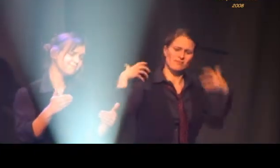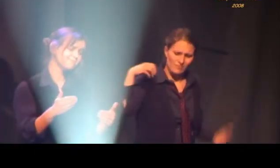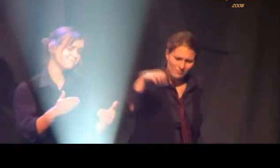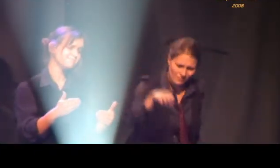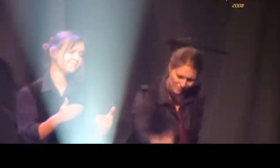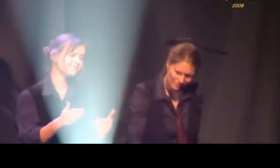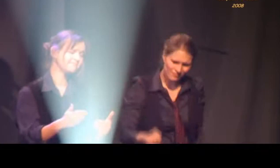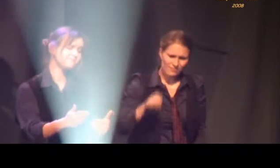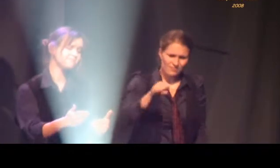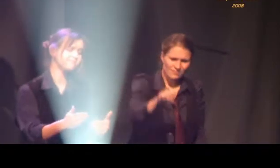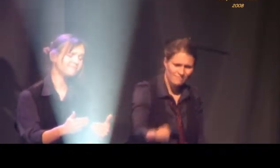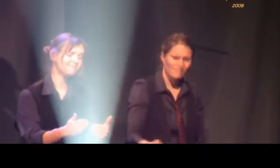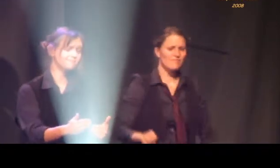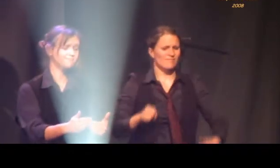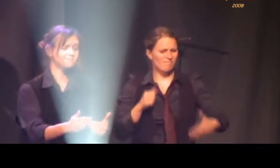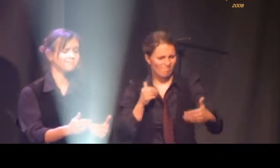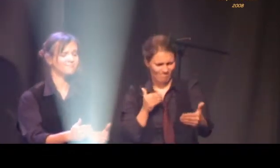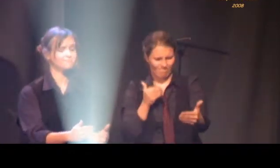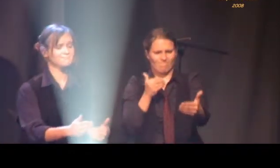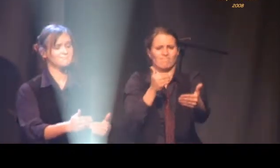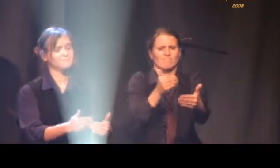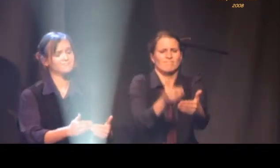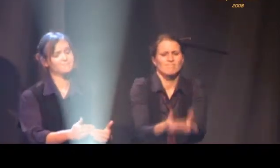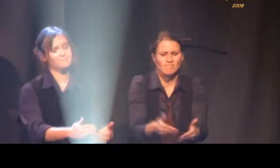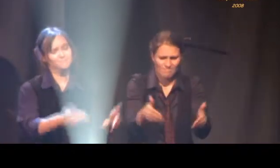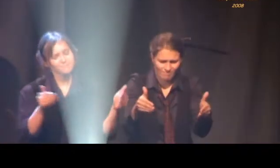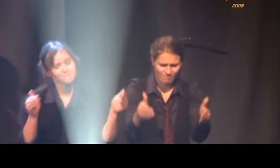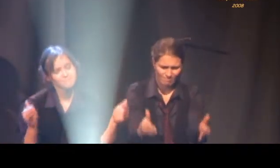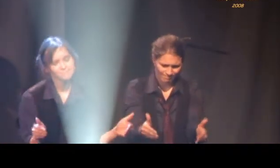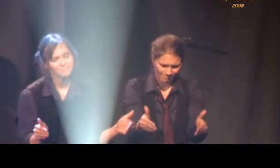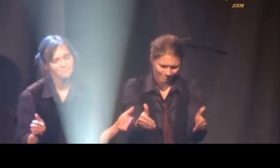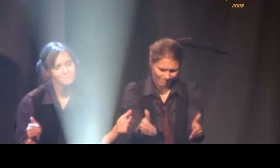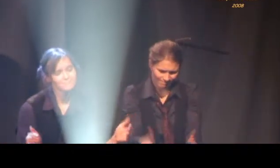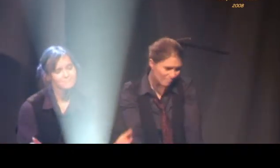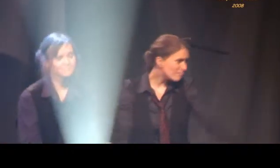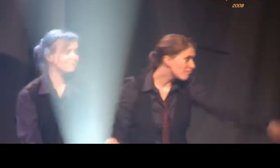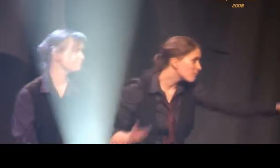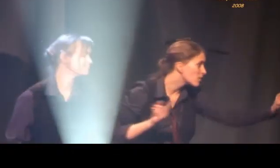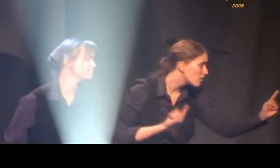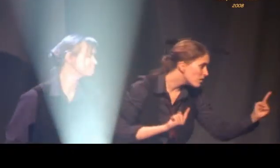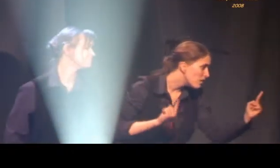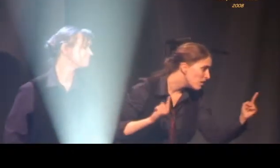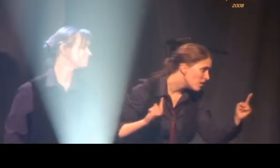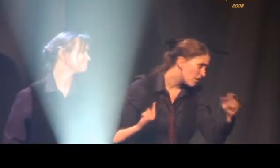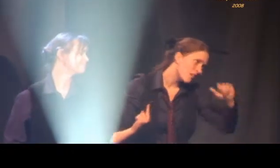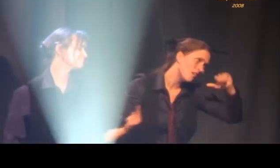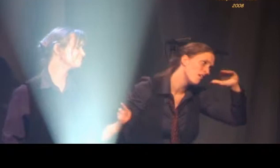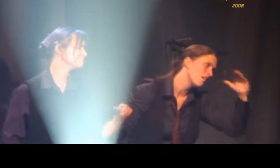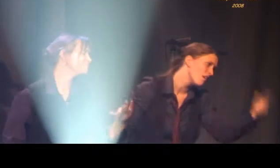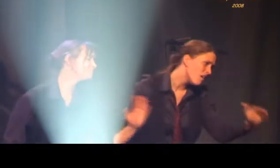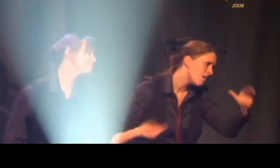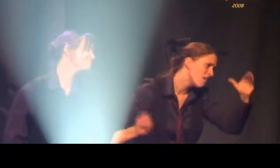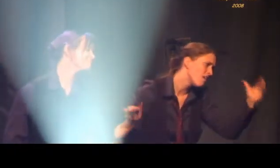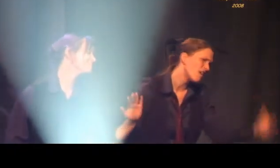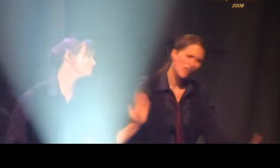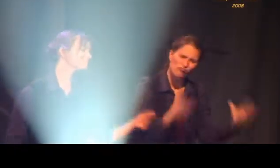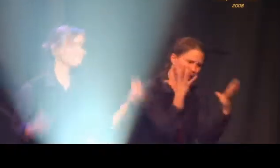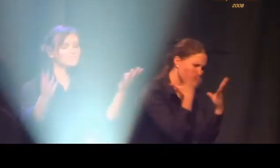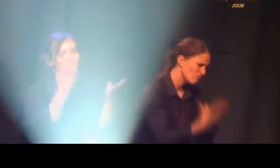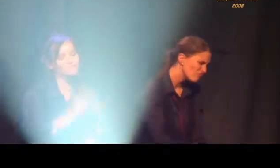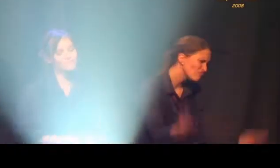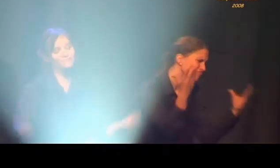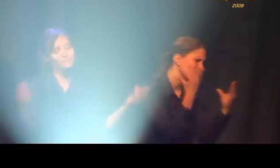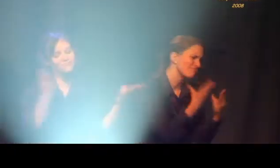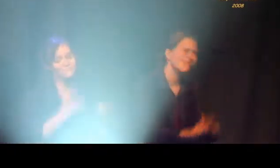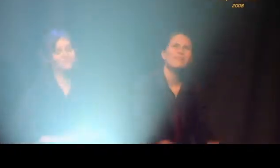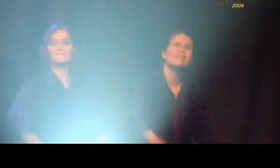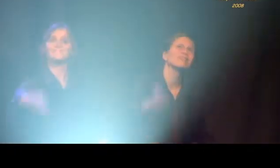my